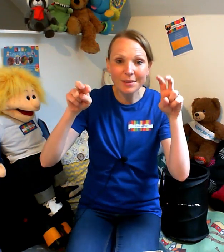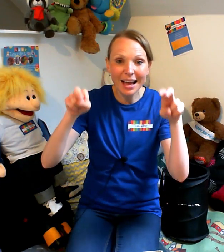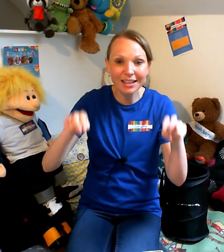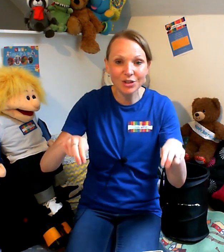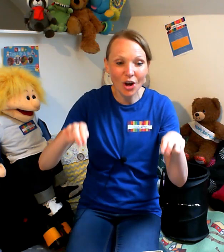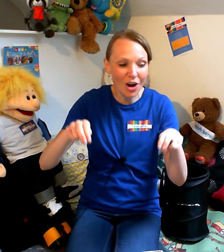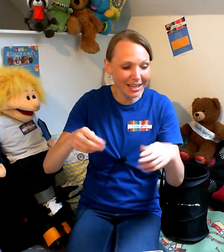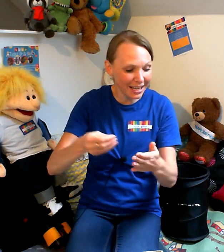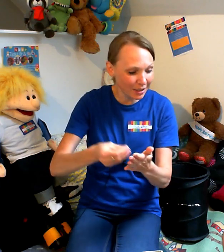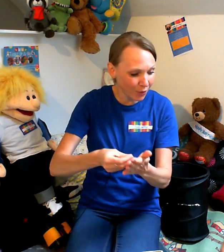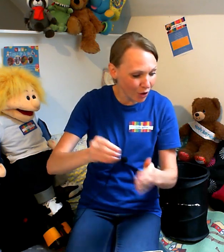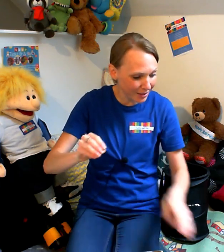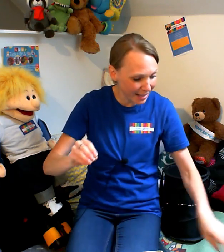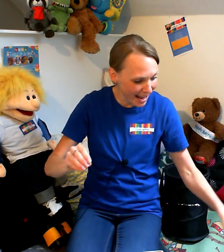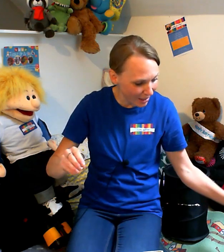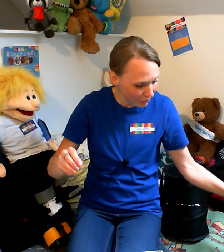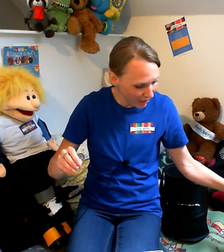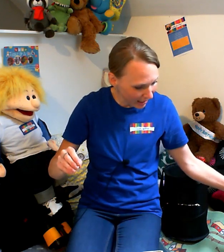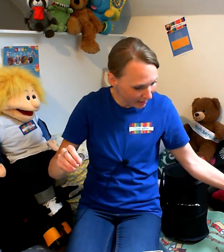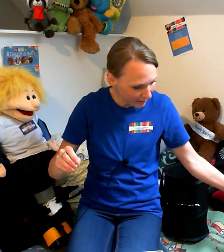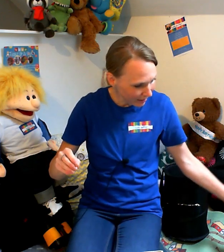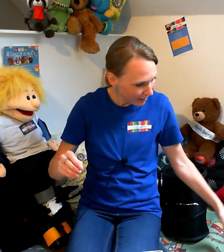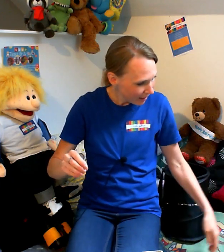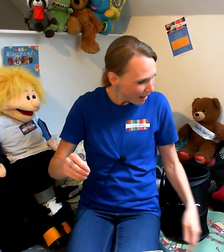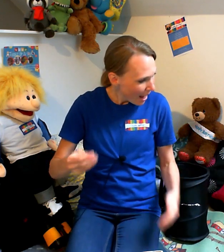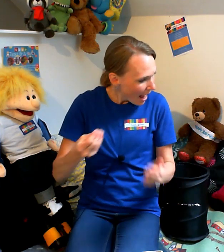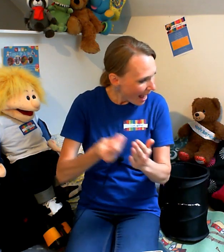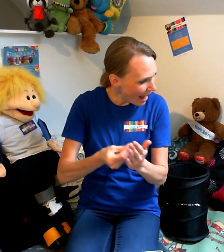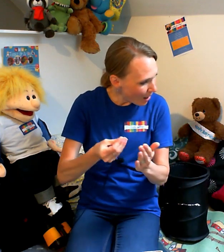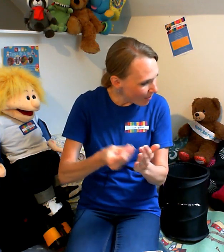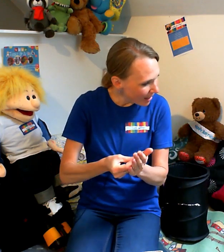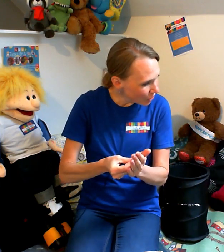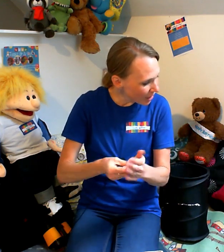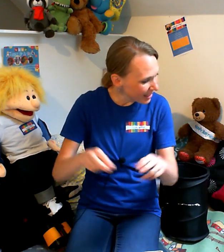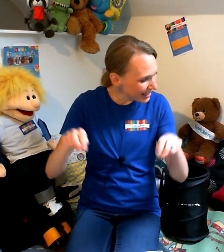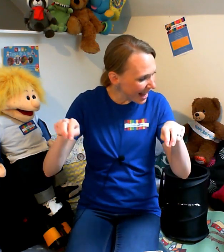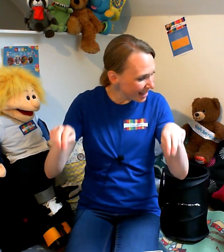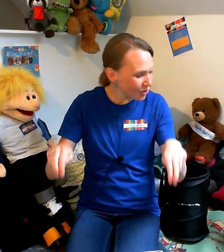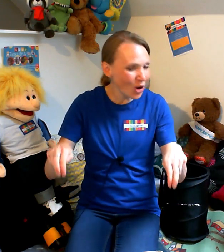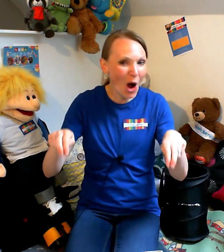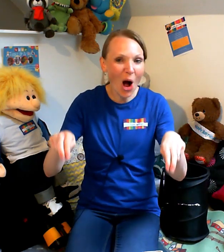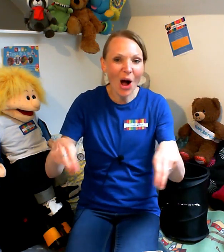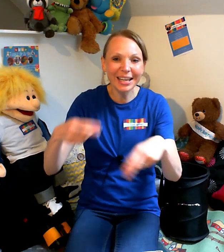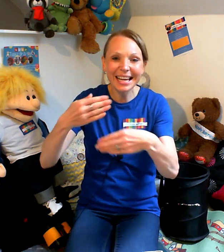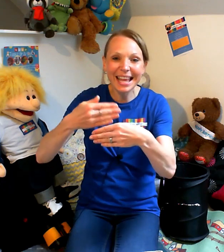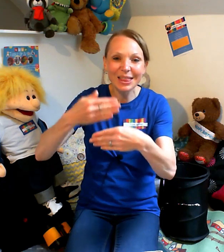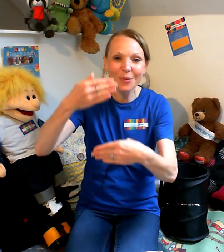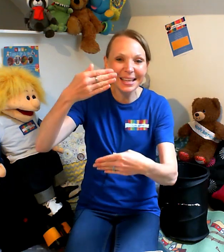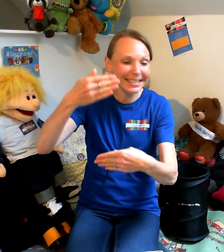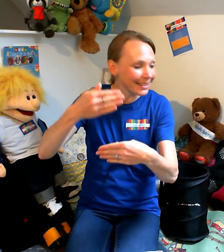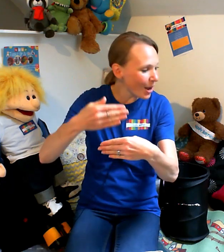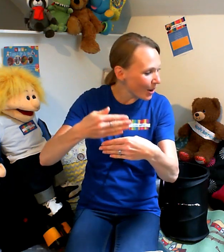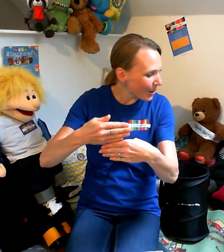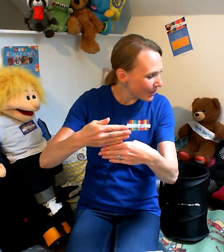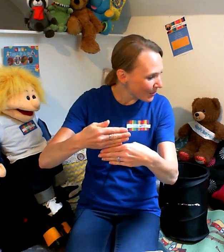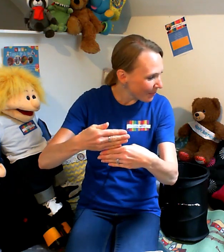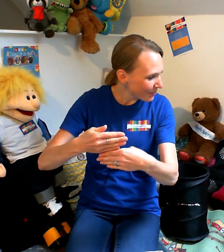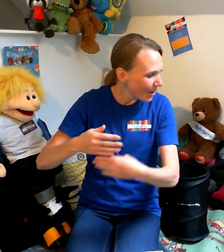that doggy's for sale, chicken. How much is that doggy in the window?